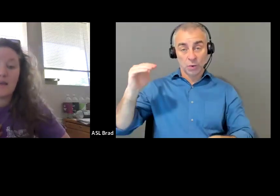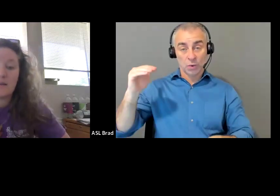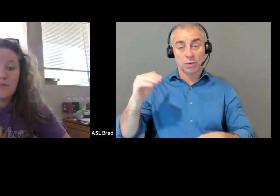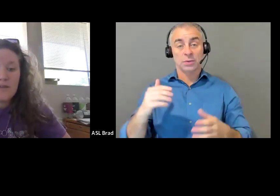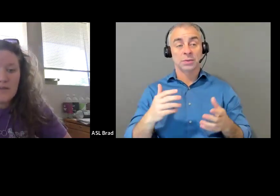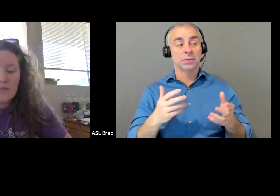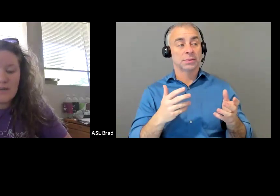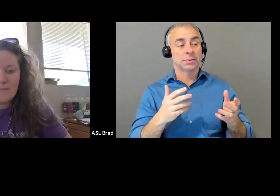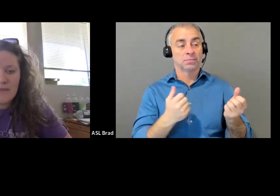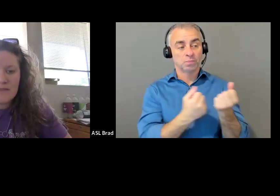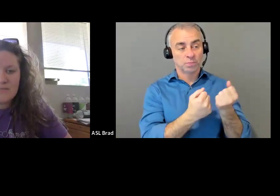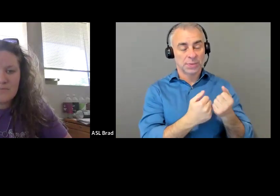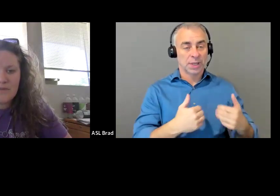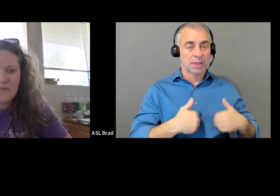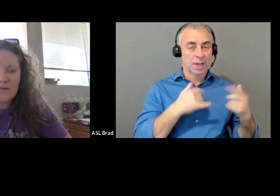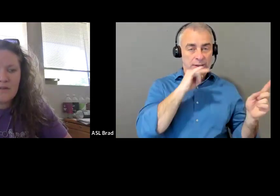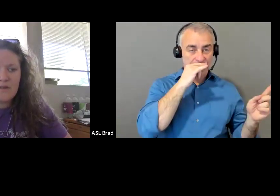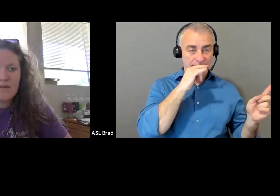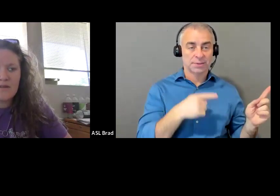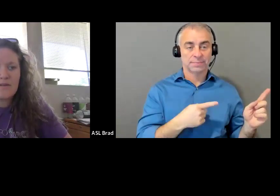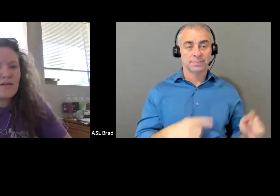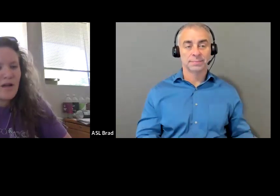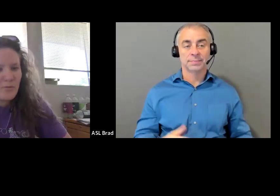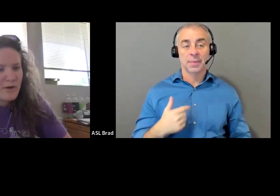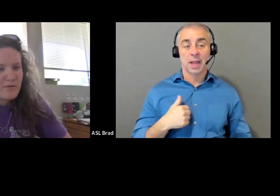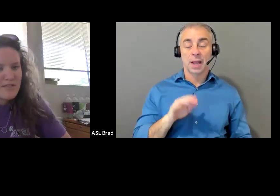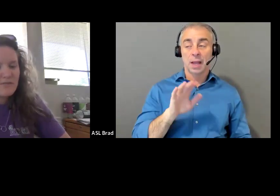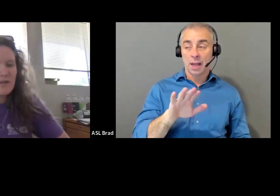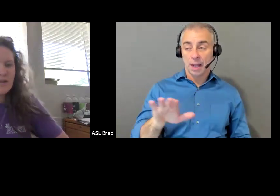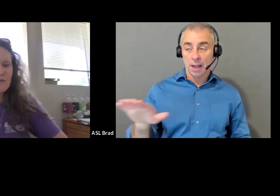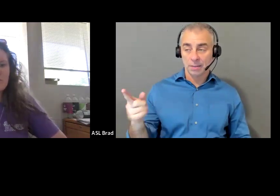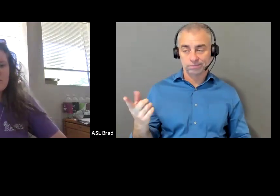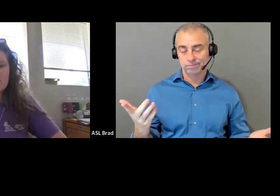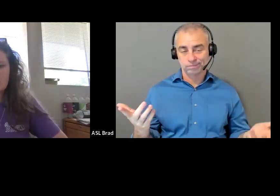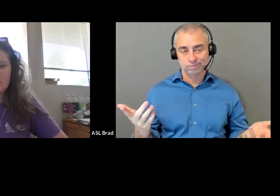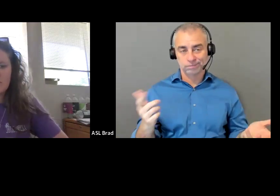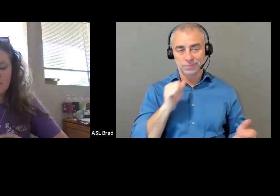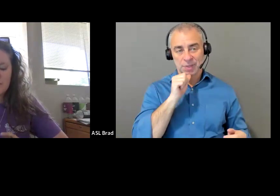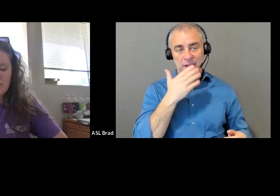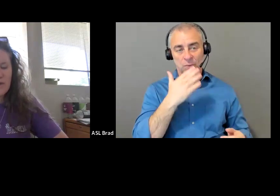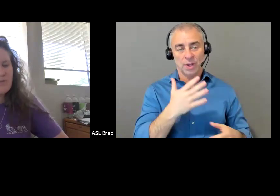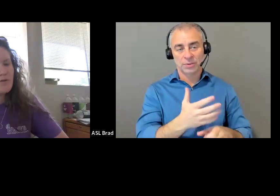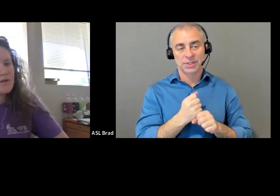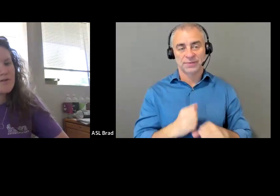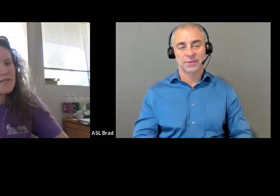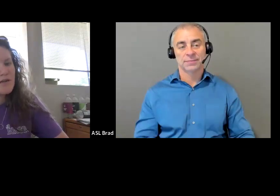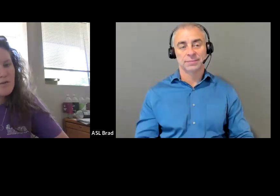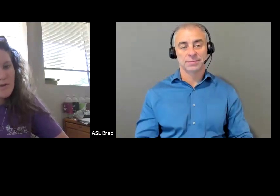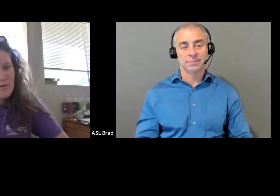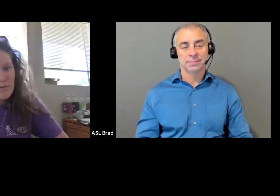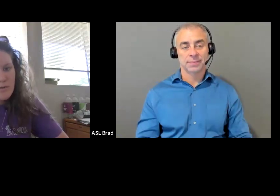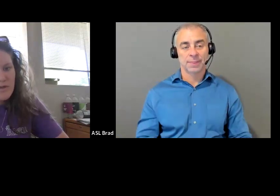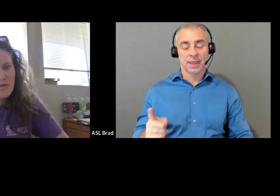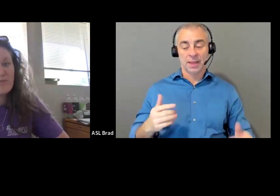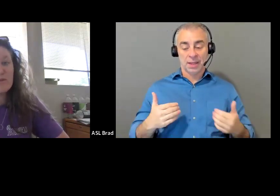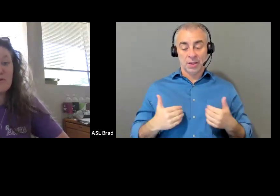I have, and it's been not well received. And I don't know if it's from the youth not fully understanding what